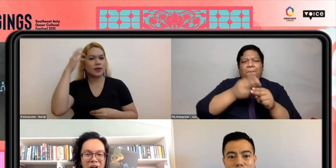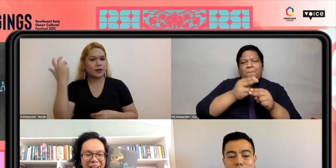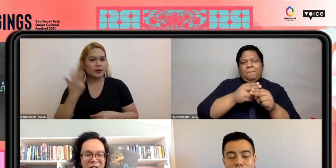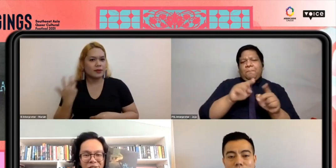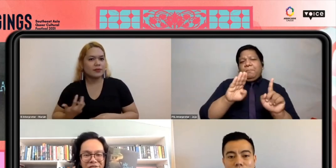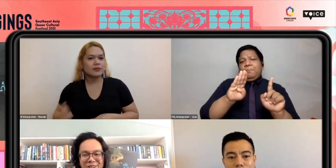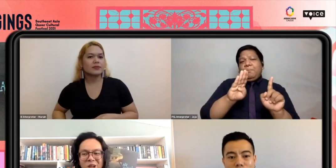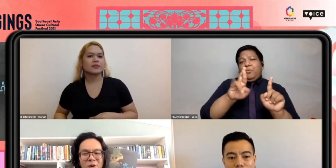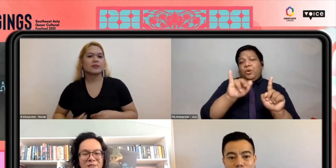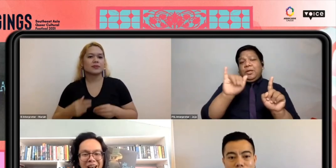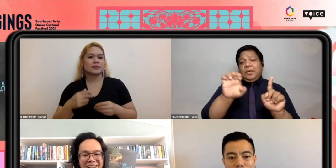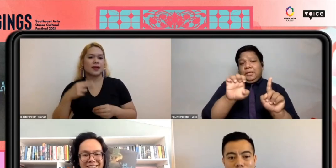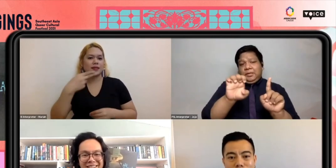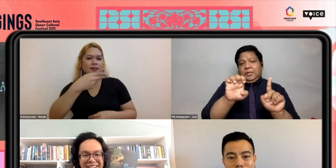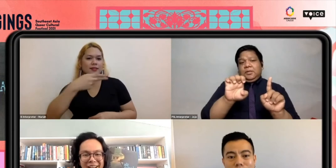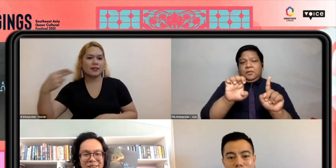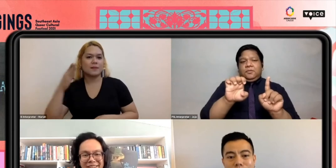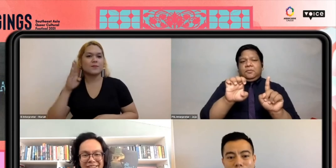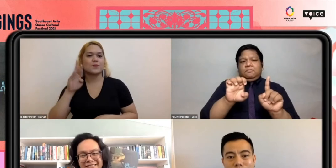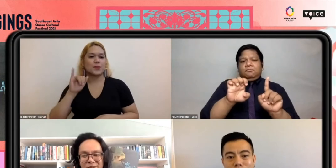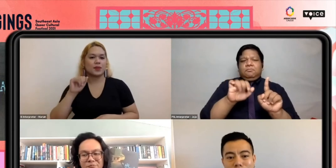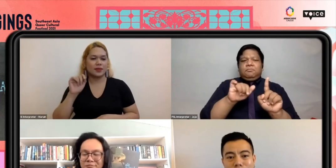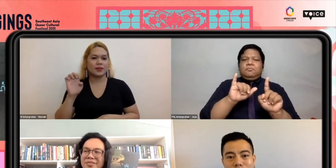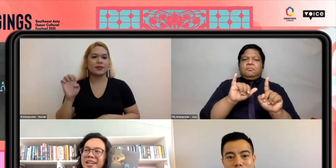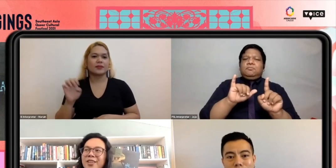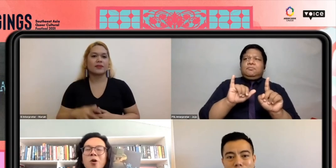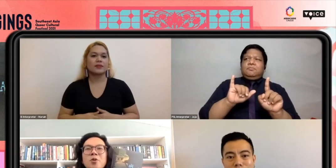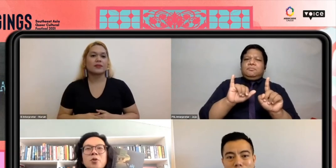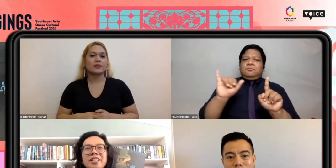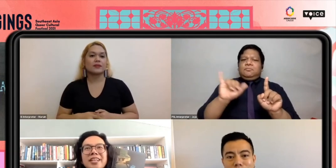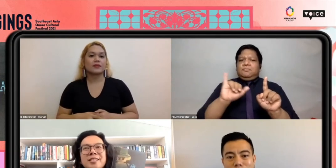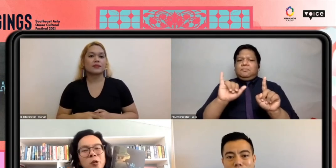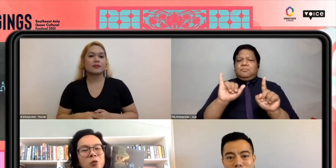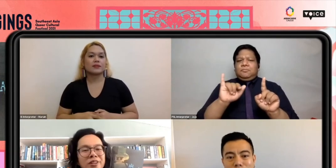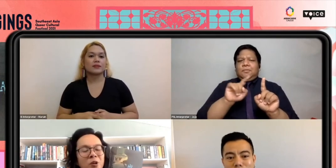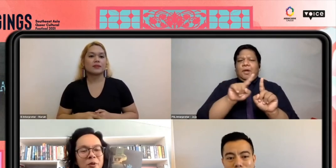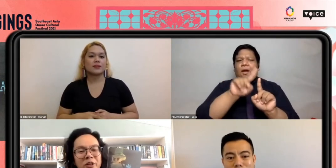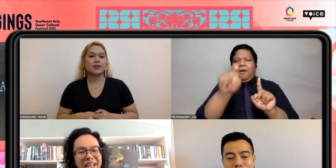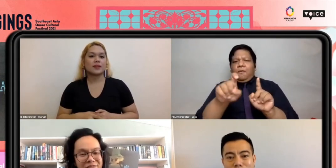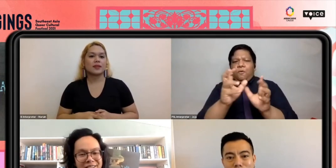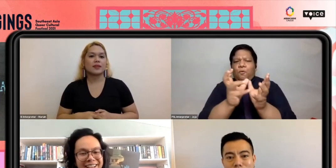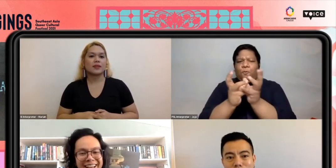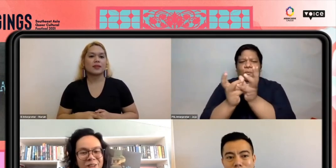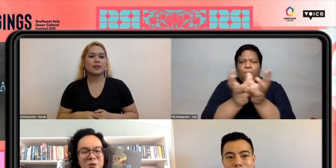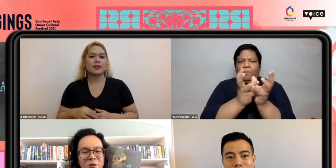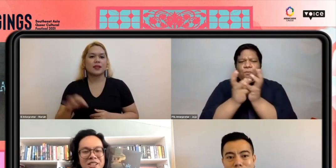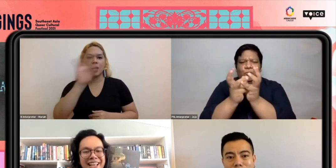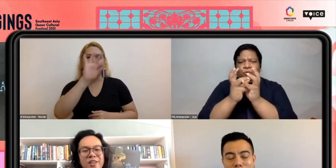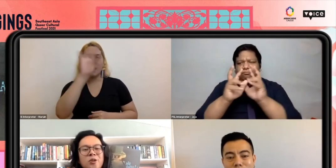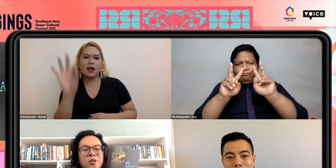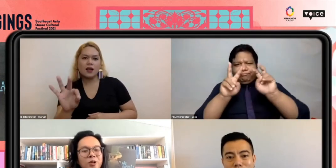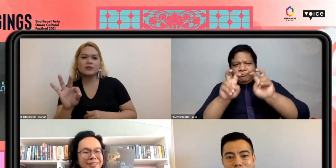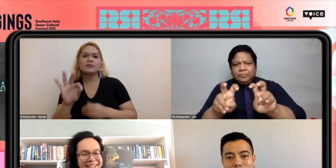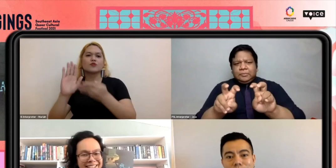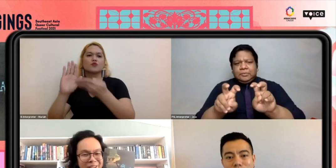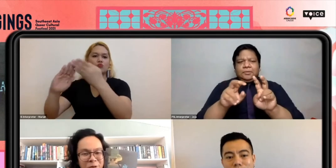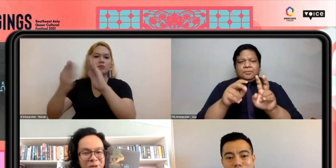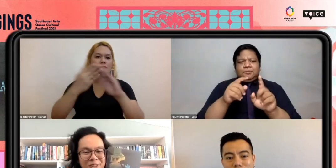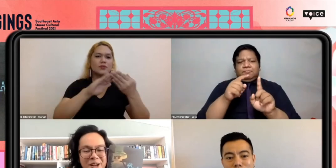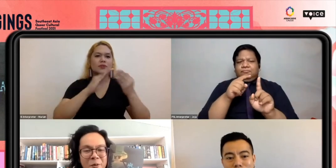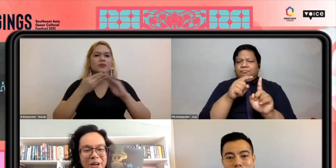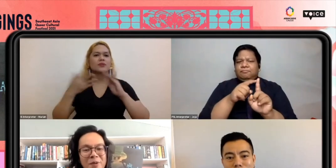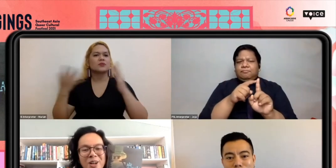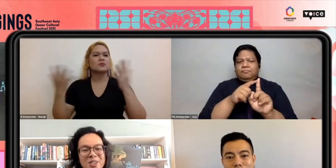who kind of doubles as like the community sleuth, the community investigator. So she's like a third world Nancy